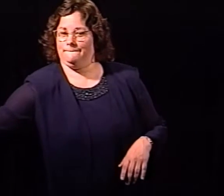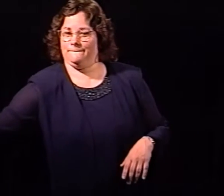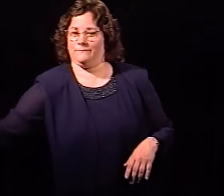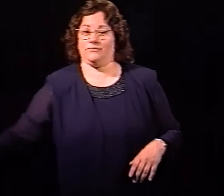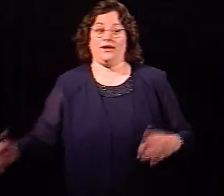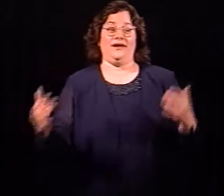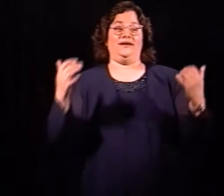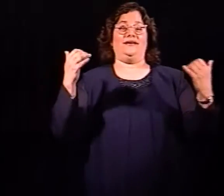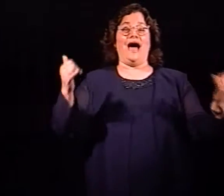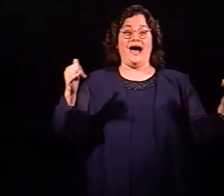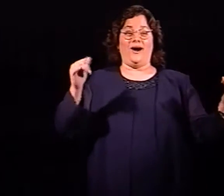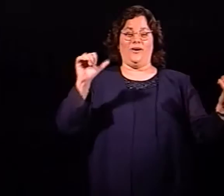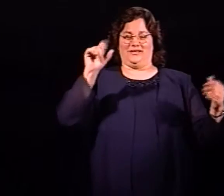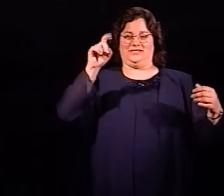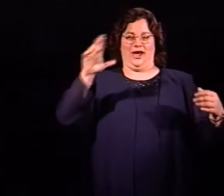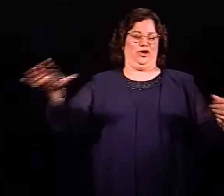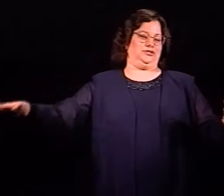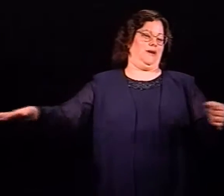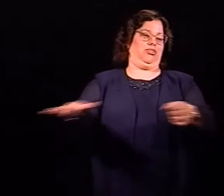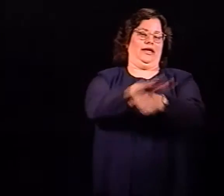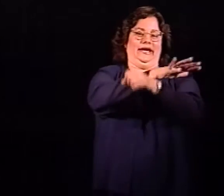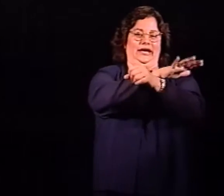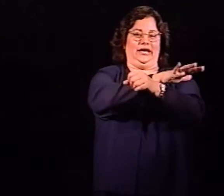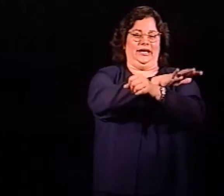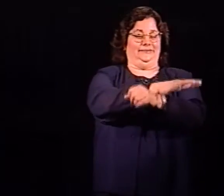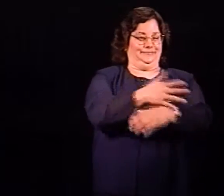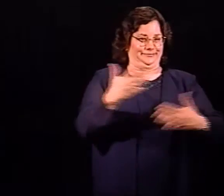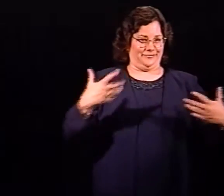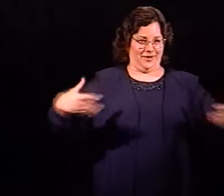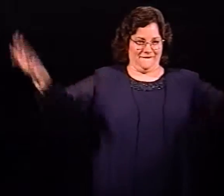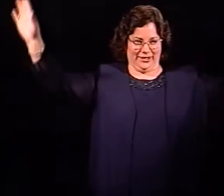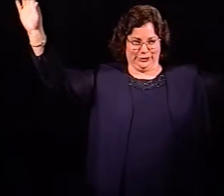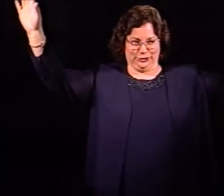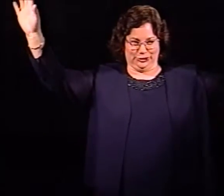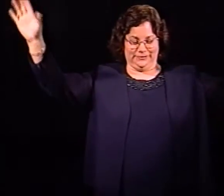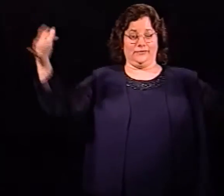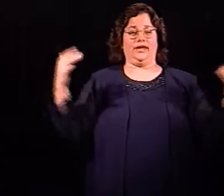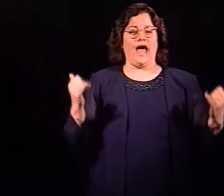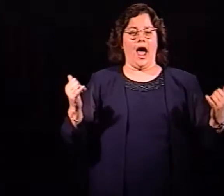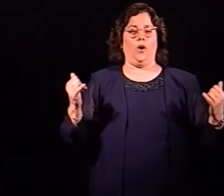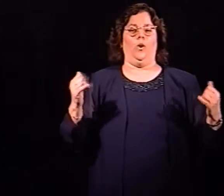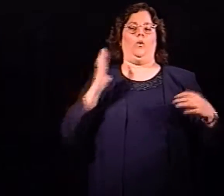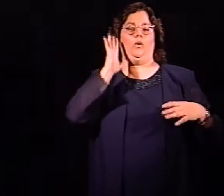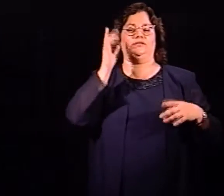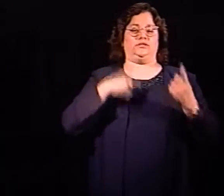Now our Seder is complete. Let us sign and say together.